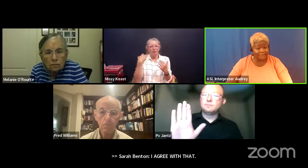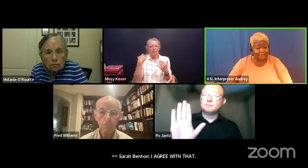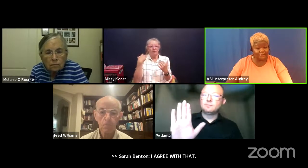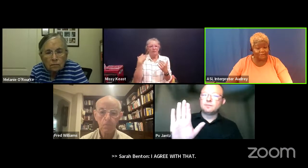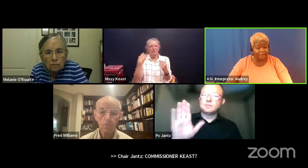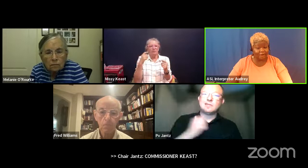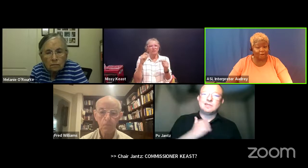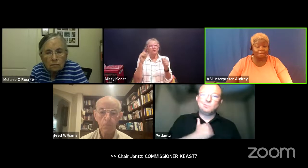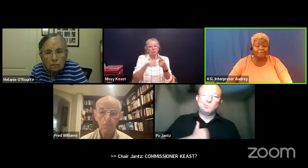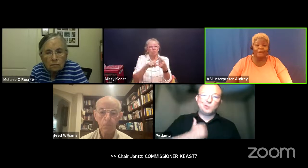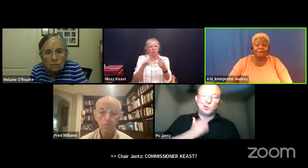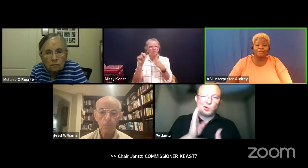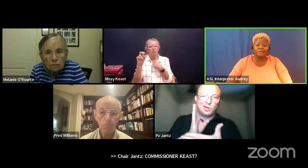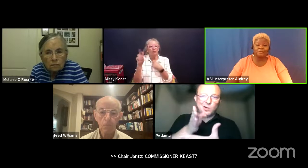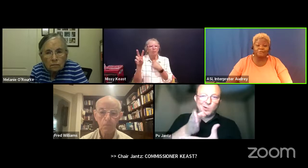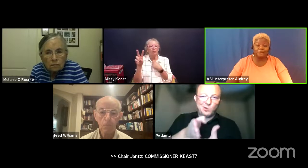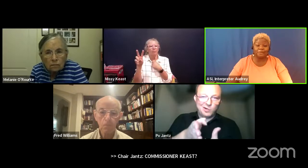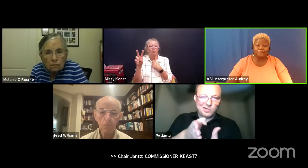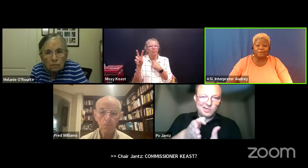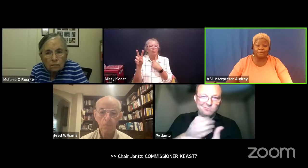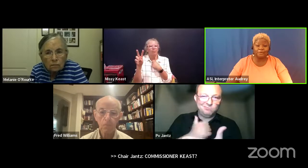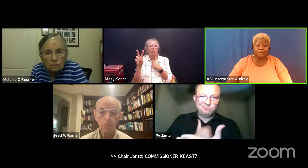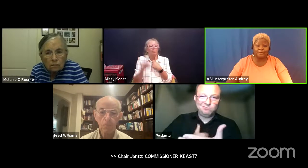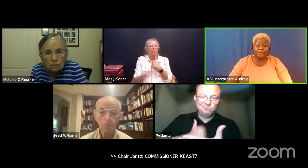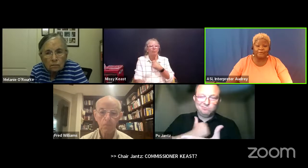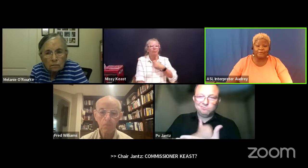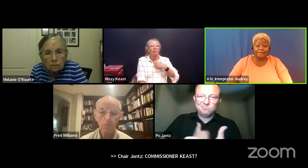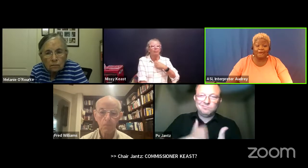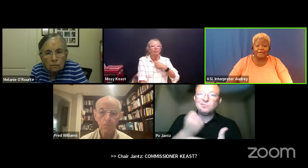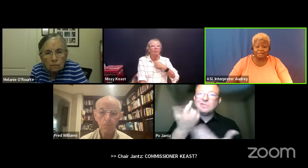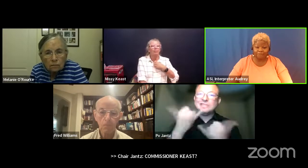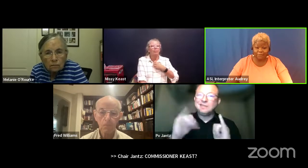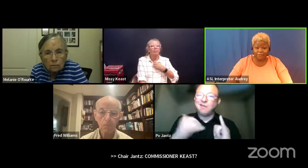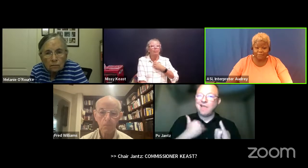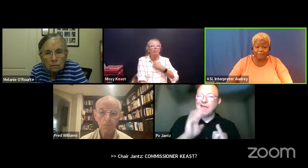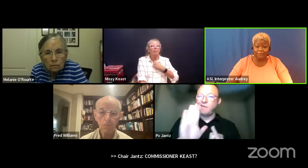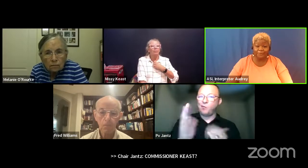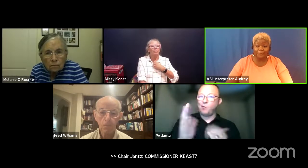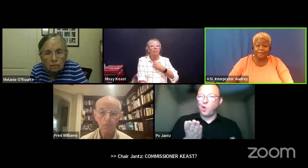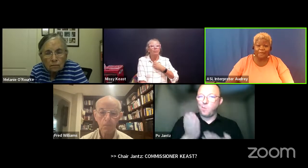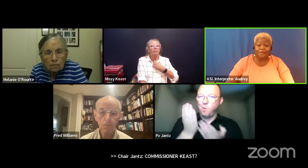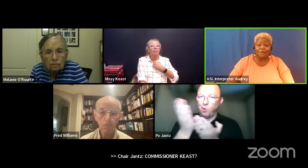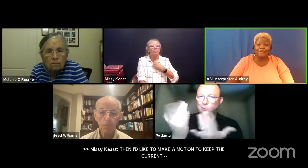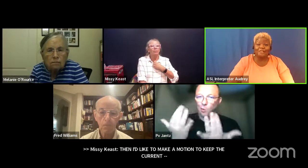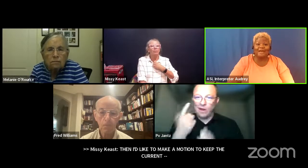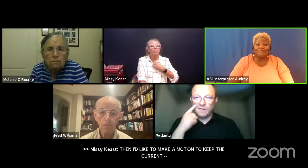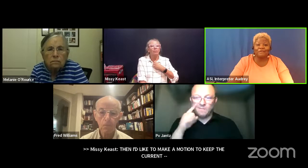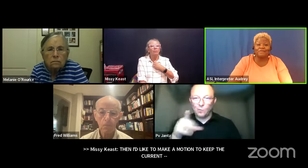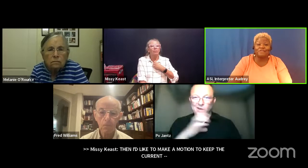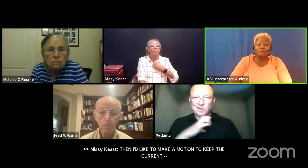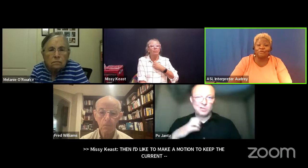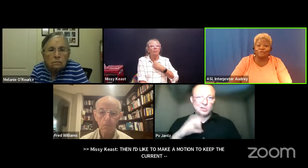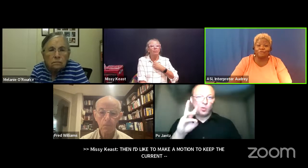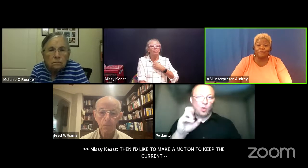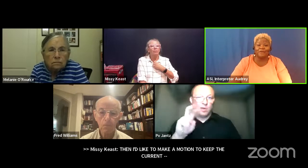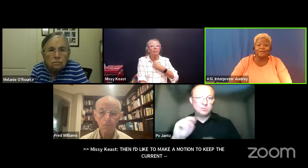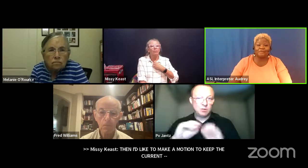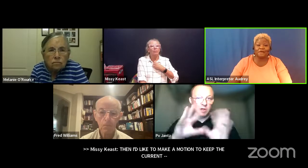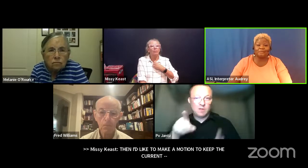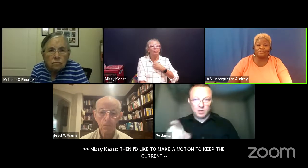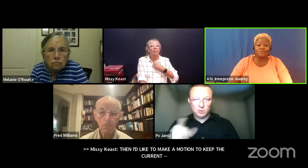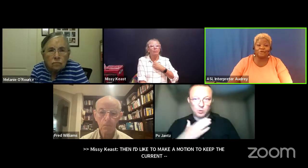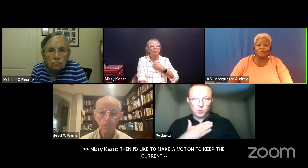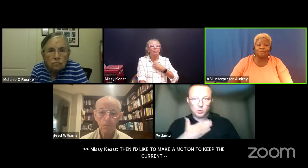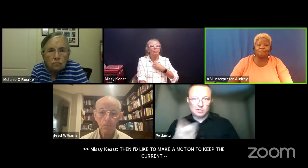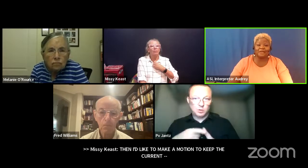to keep the current, I want to interrupt you. Sorry to interrupt you. We still have your original motion. We're waiting